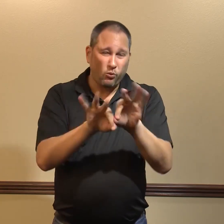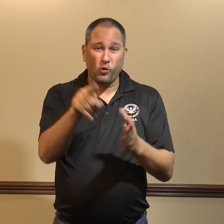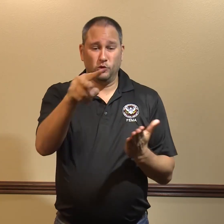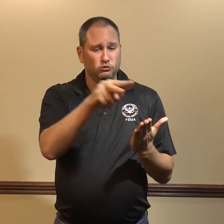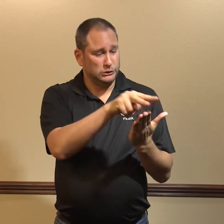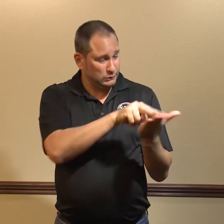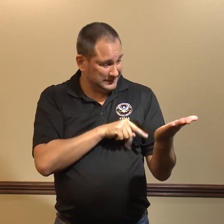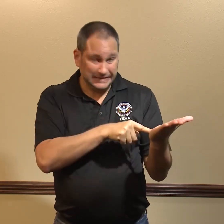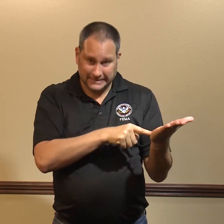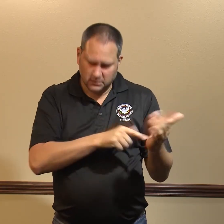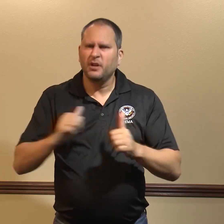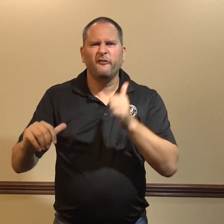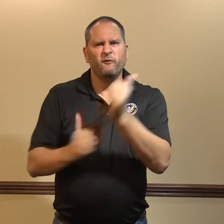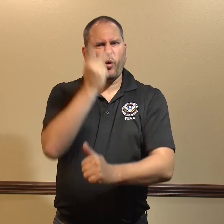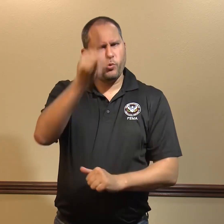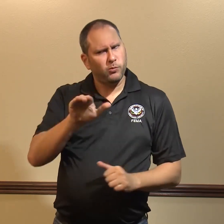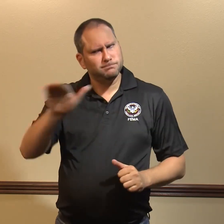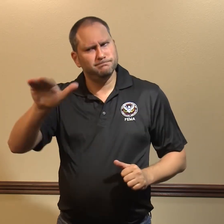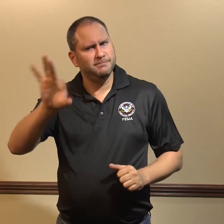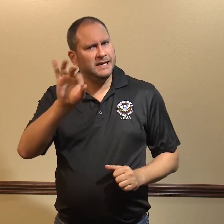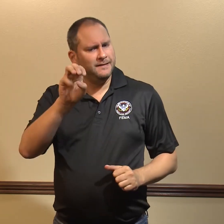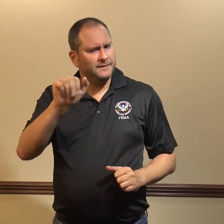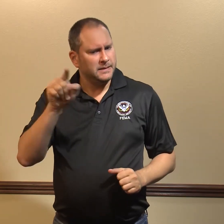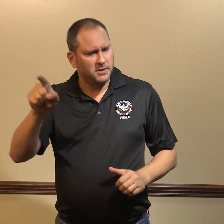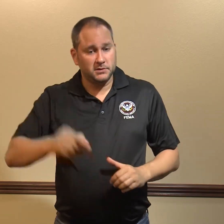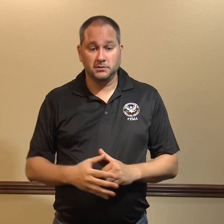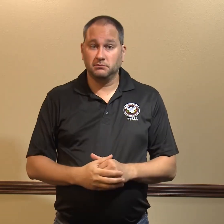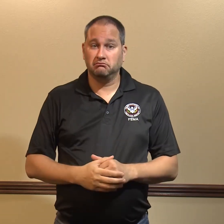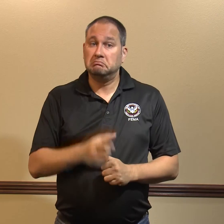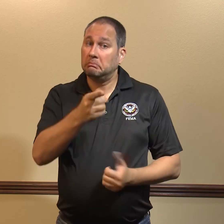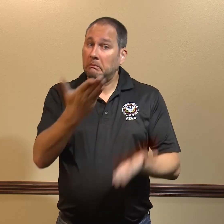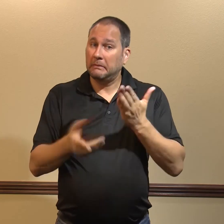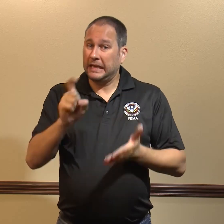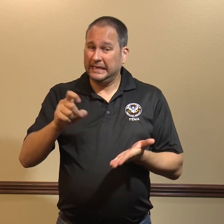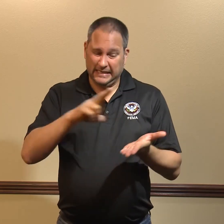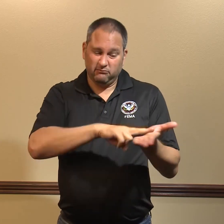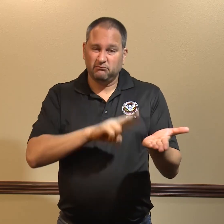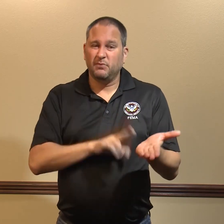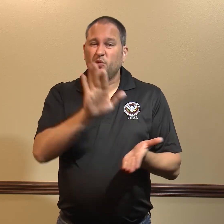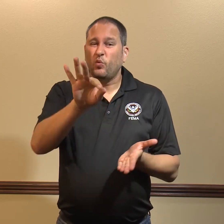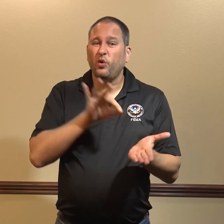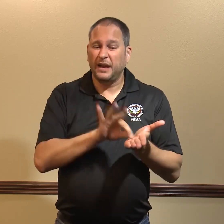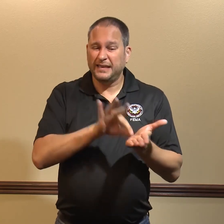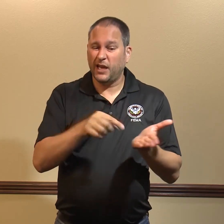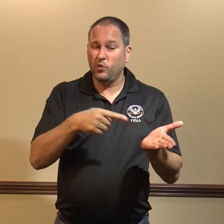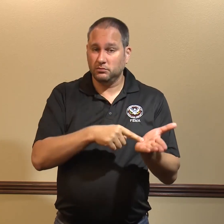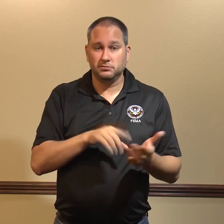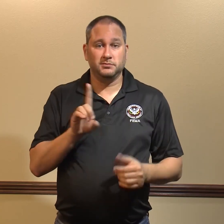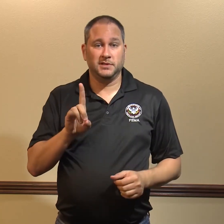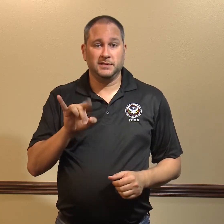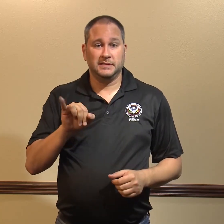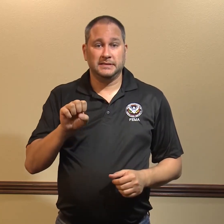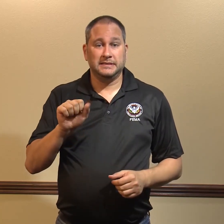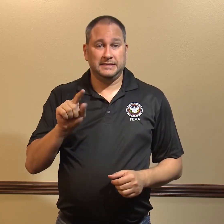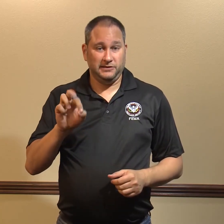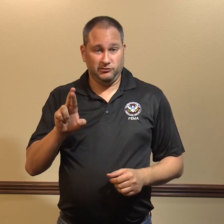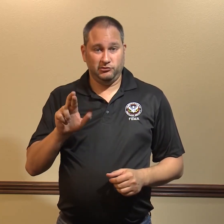It is important to read and follow up with any correspondence from FEMA. You may have to log into your